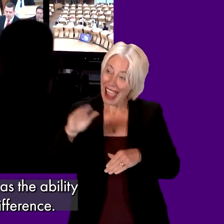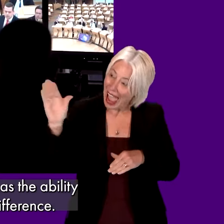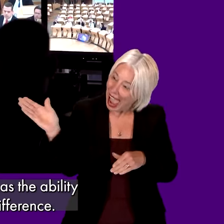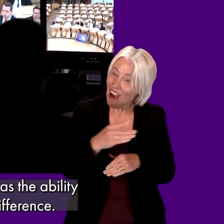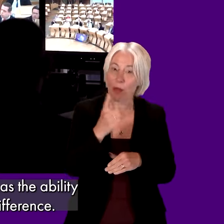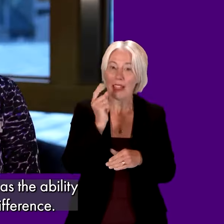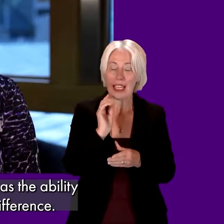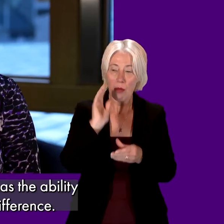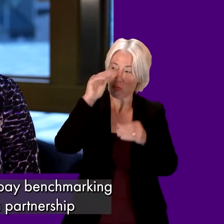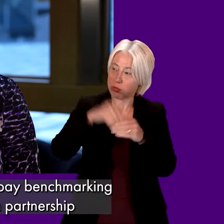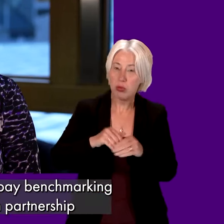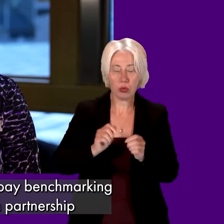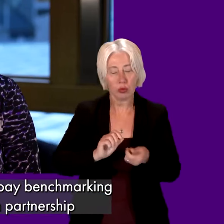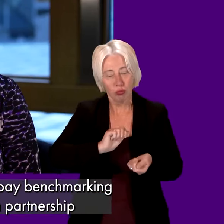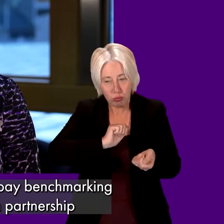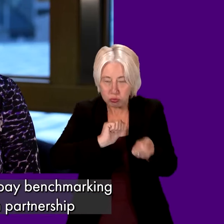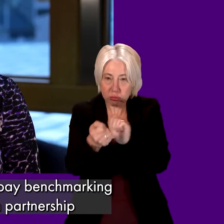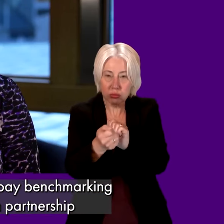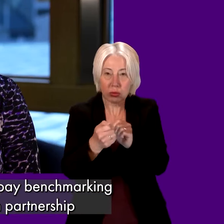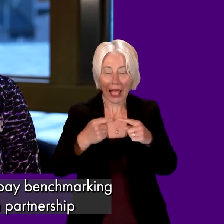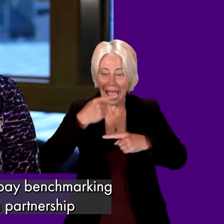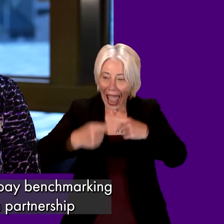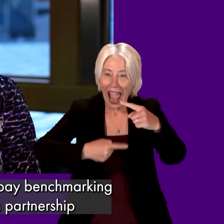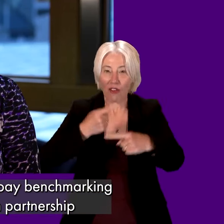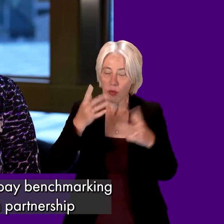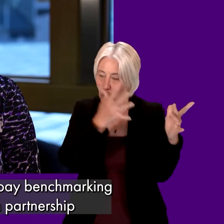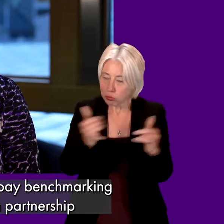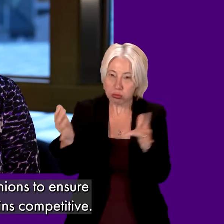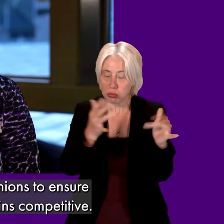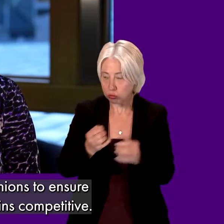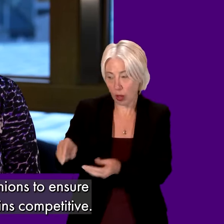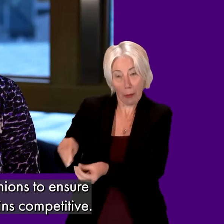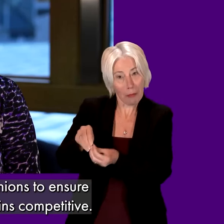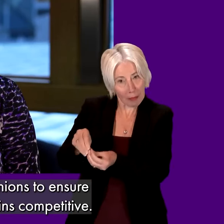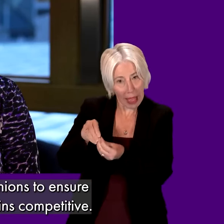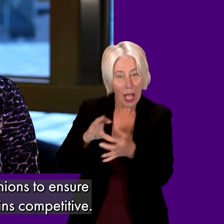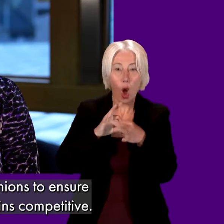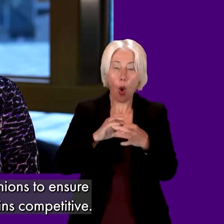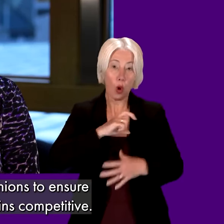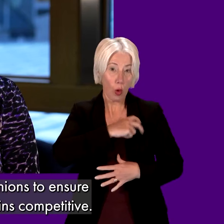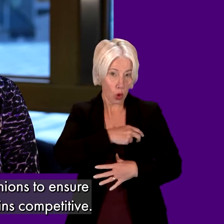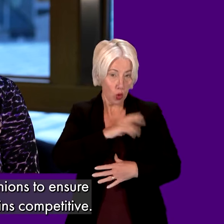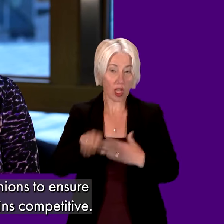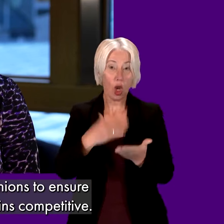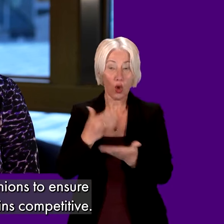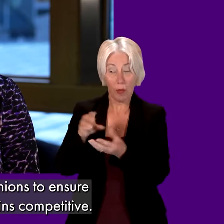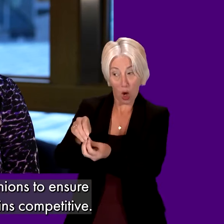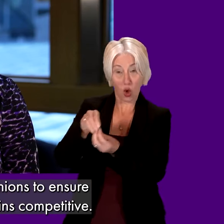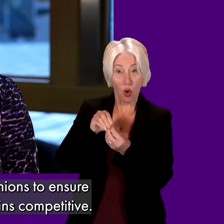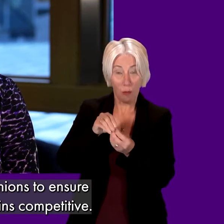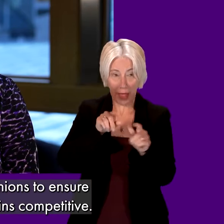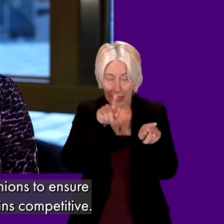make a difference. We carry out yearly pay benchmarking and we work in partnership with the trades unions to ensure that our pay